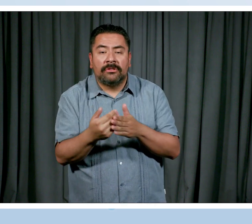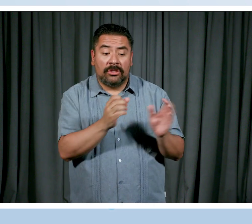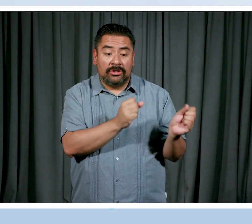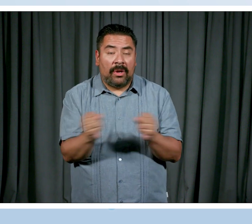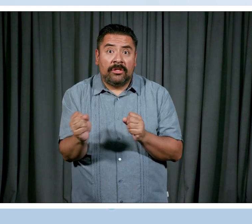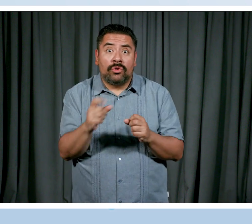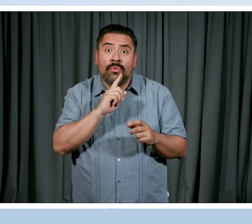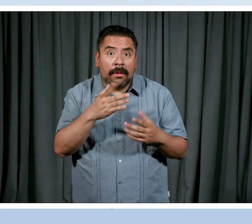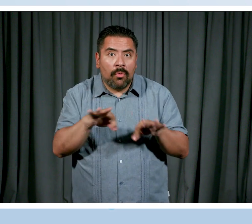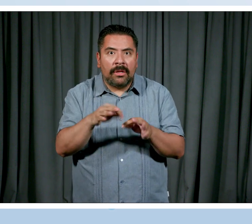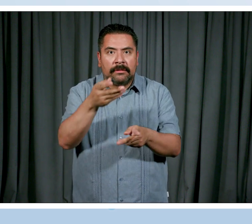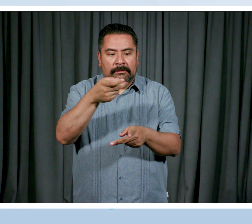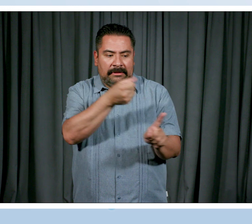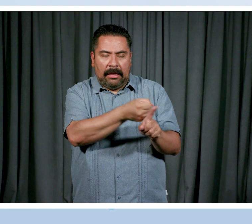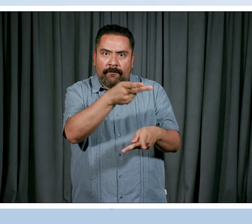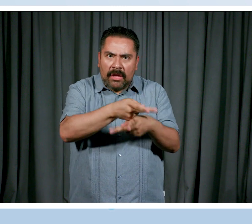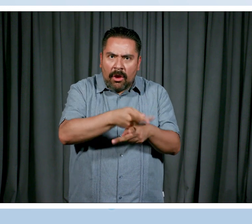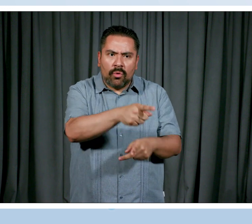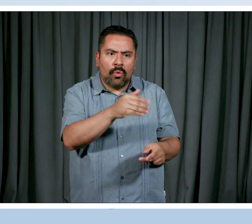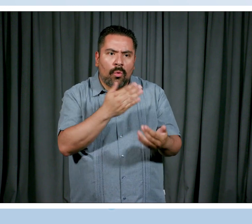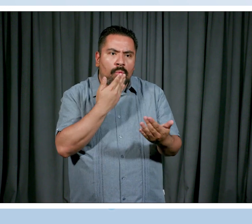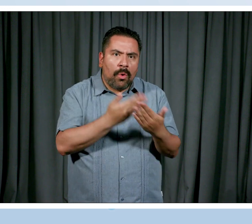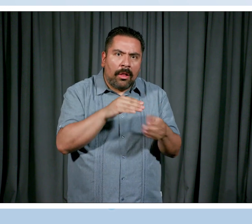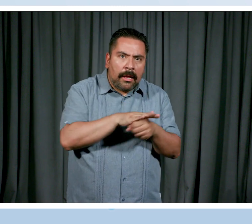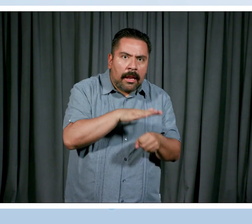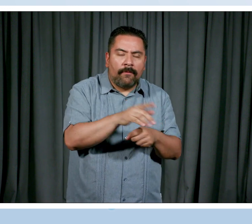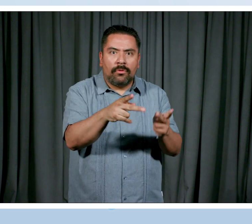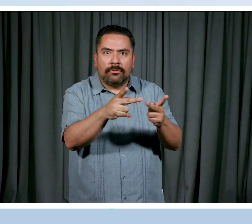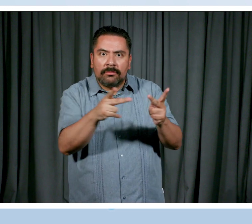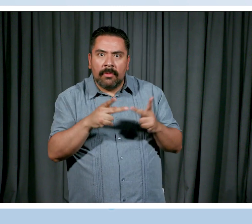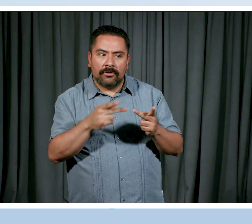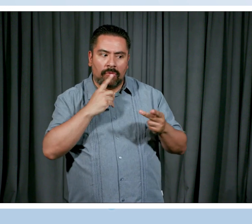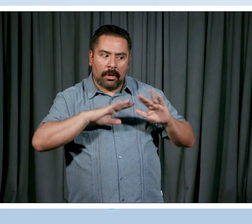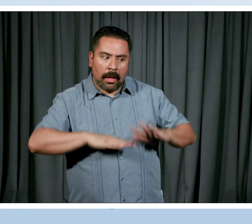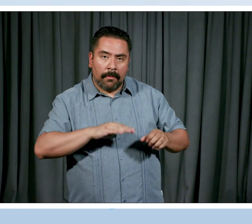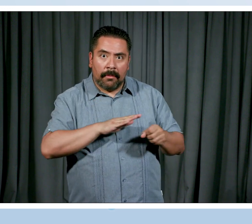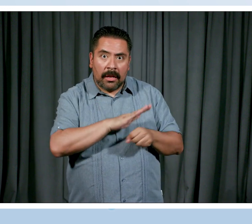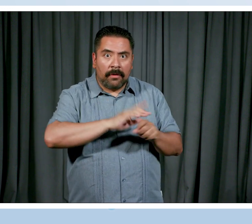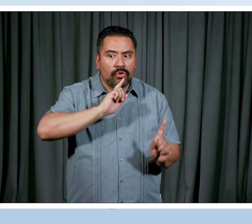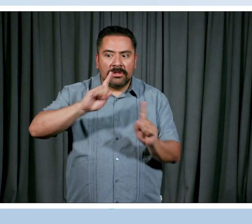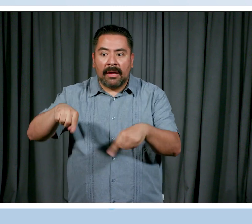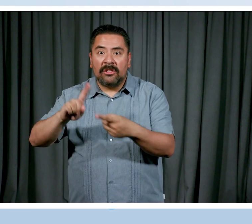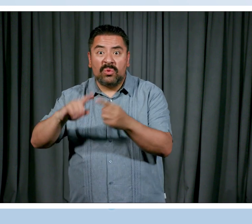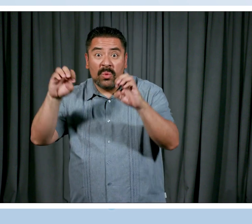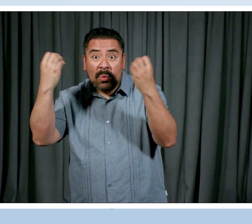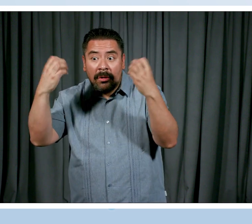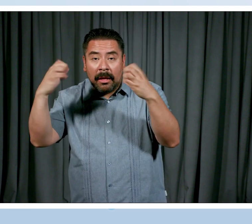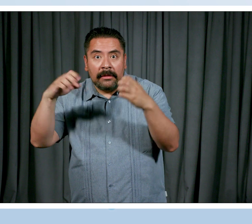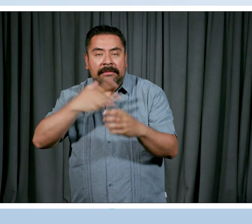like self-care. Are you well enough? Are you in a space that you are calm enough to respond to crisis, which is chaos? Yes.